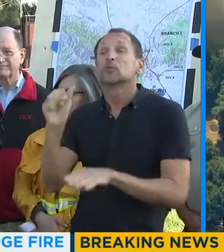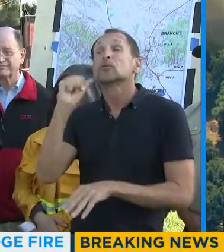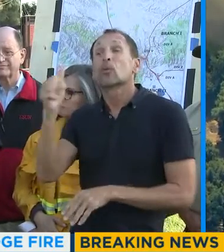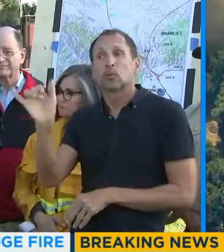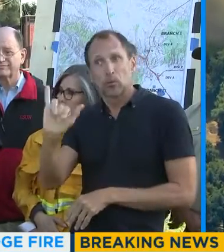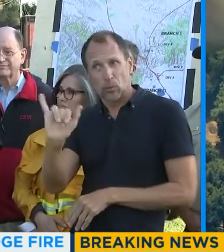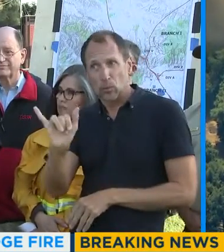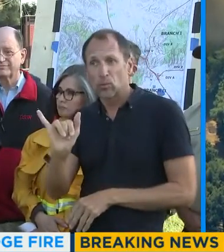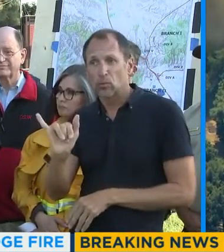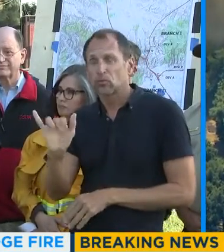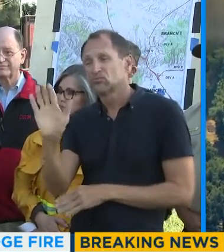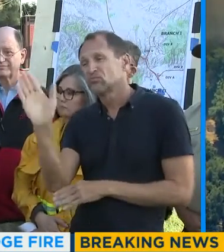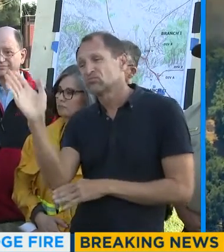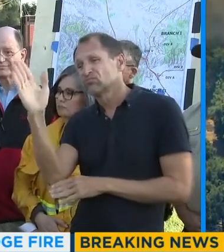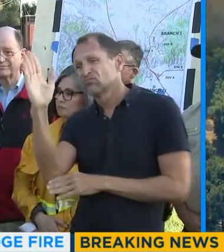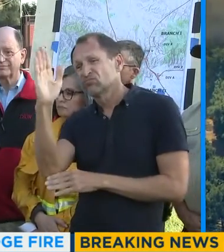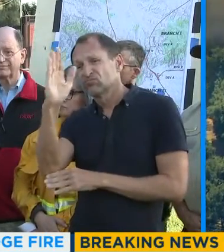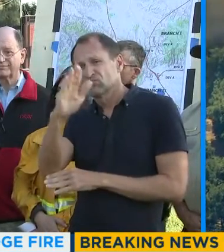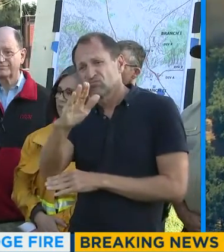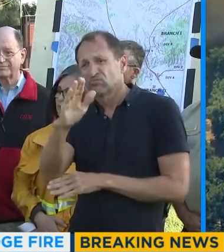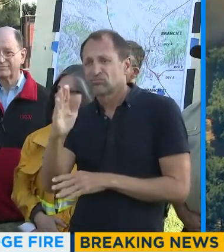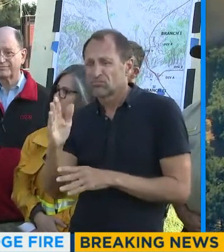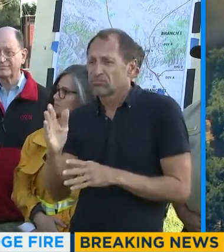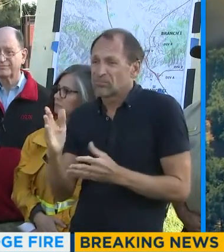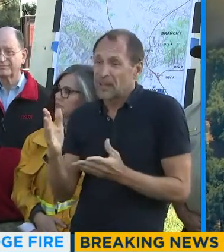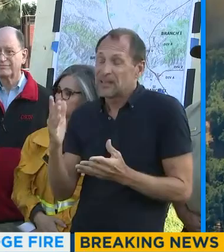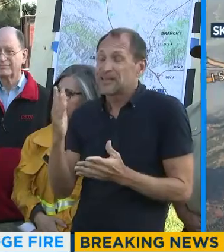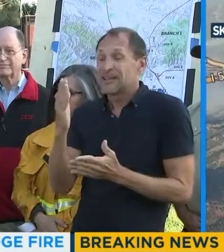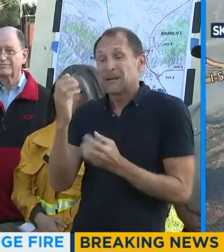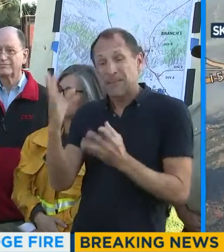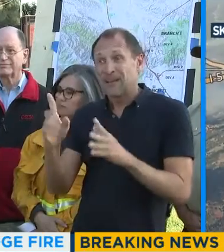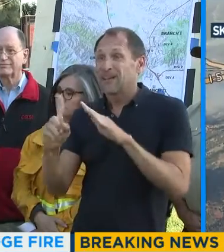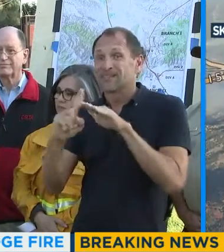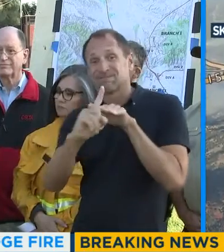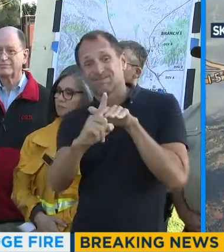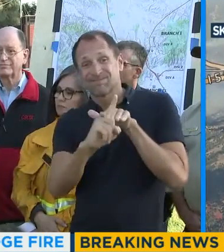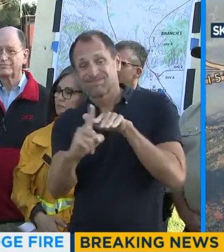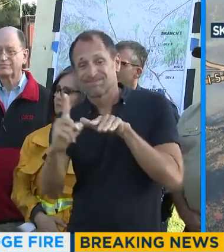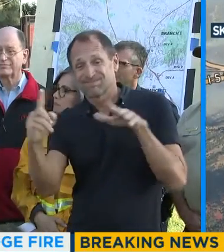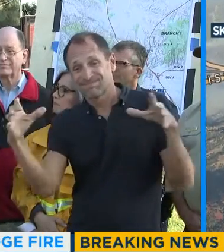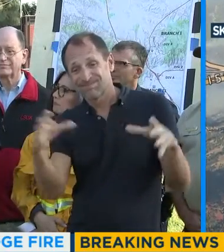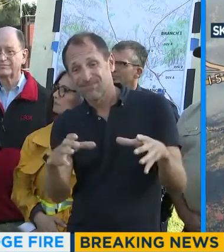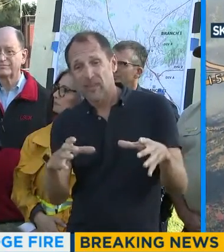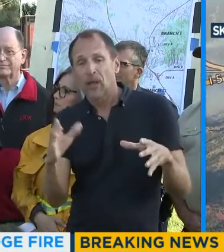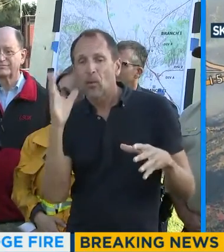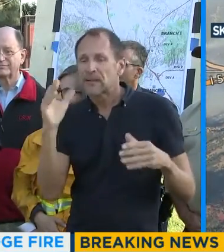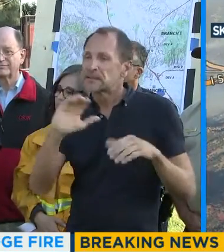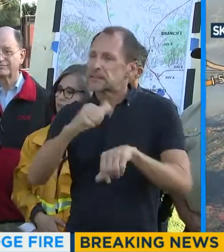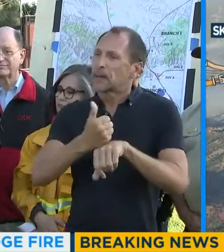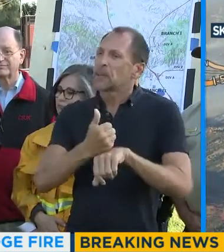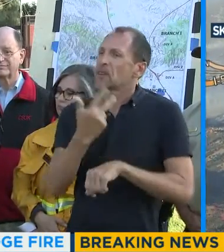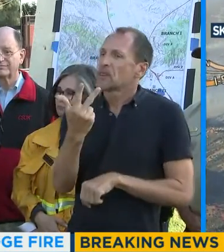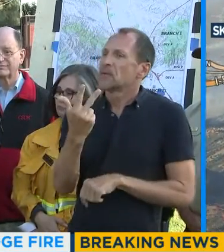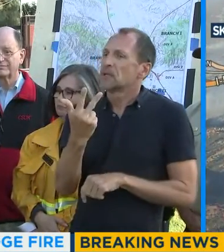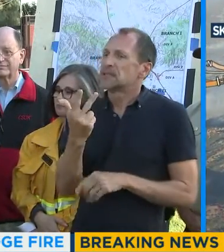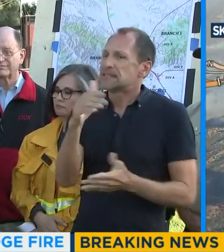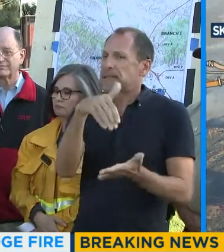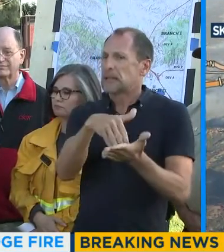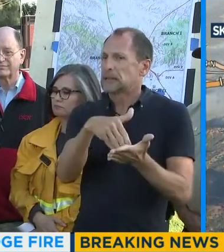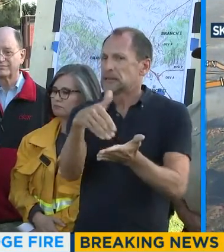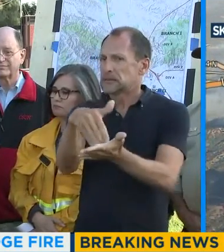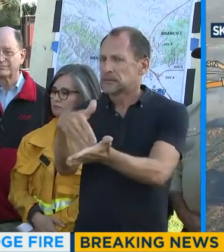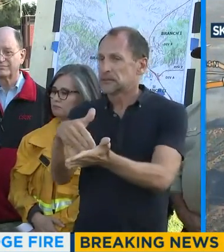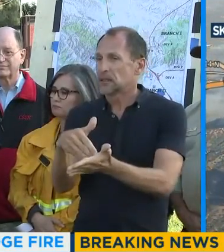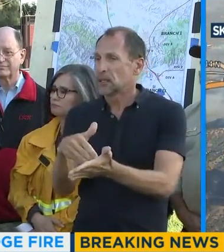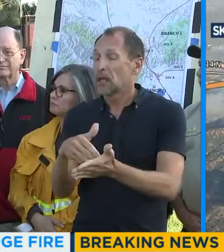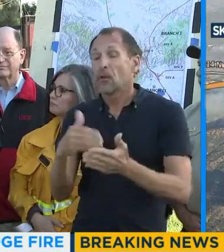an effort to support many people who have been evacuated from those areas, we're establishing three centers that will be staffed